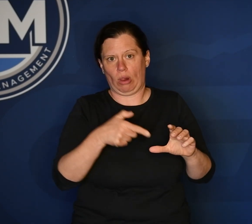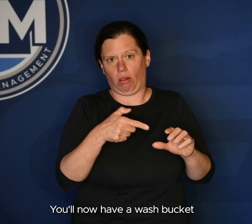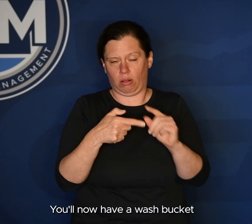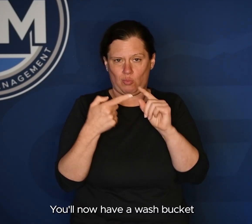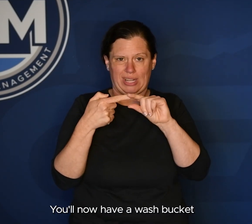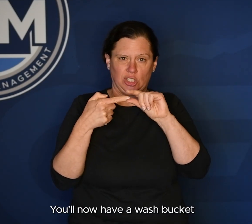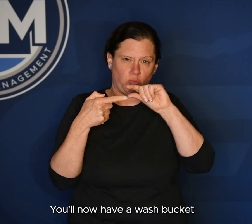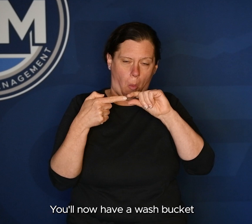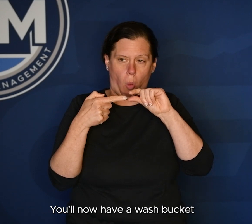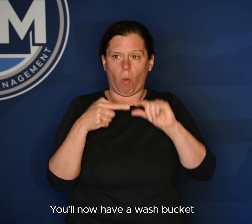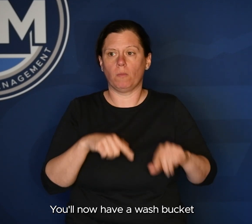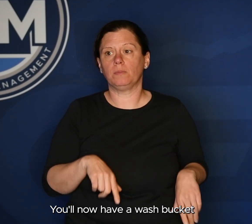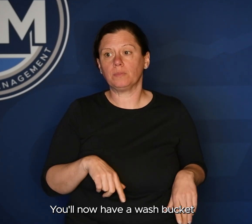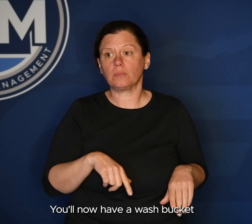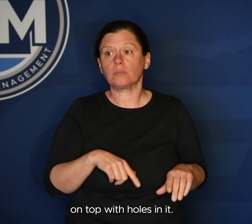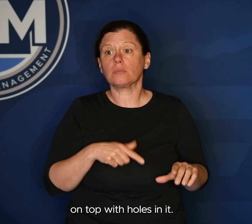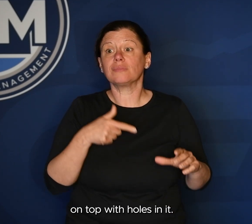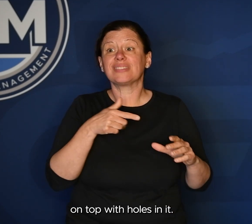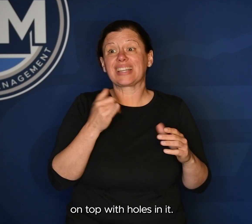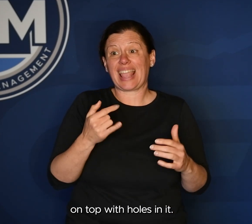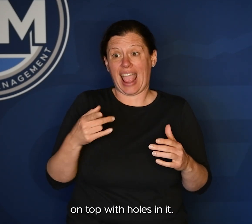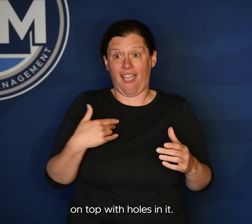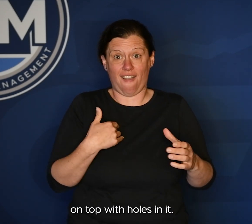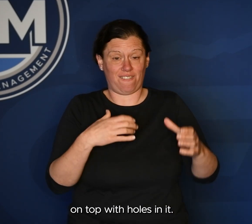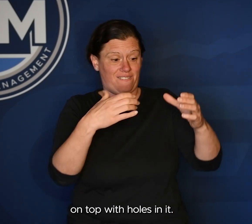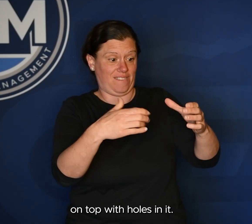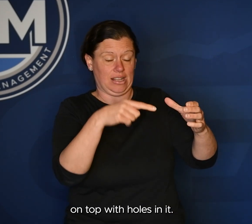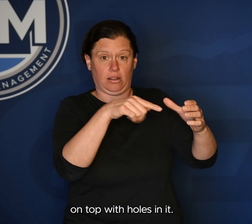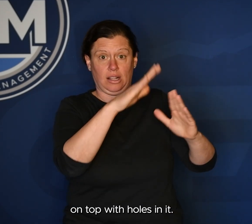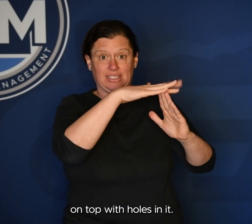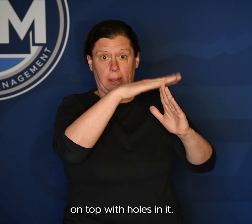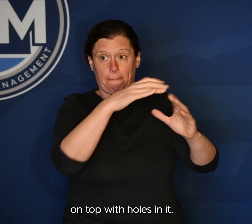You'll now have a wash bucket on top with holes in it